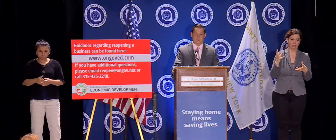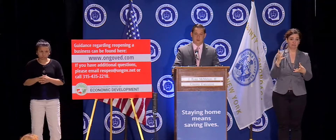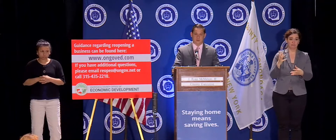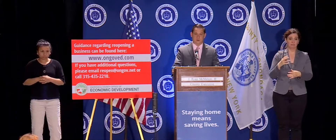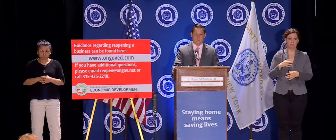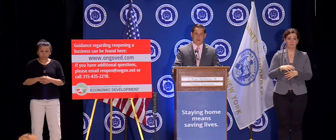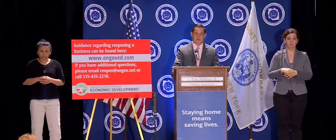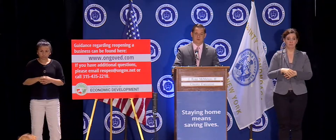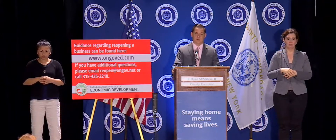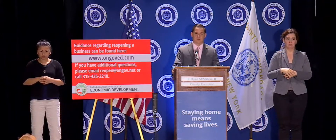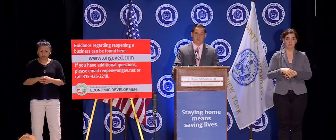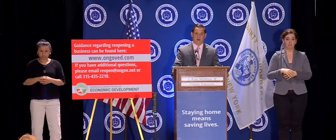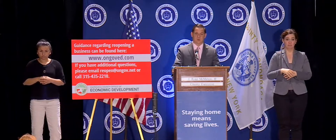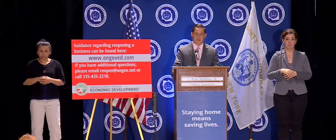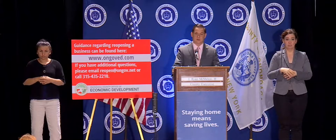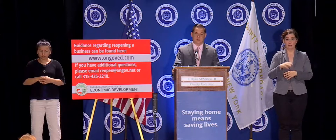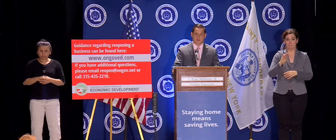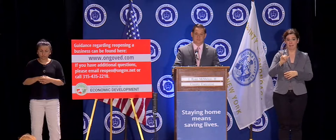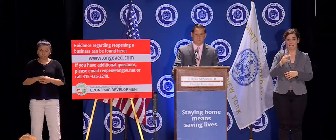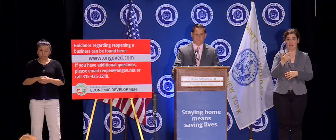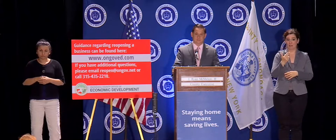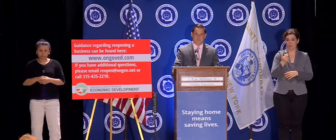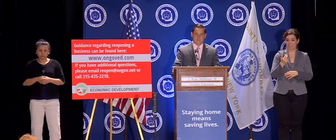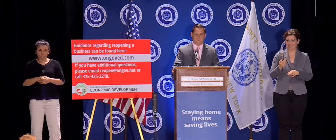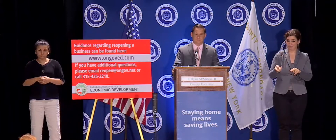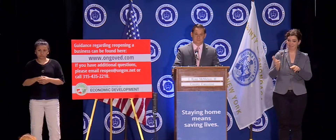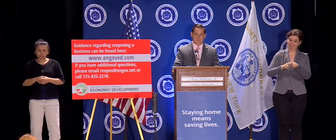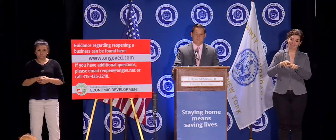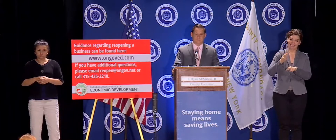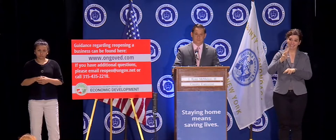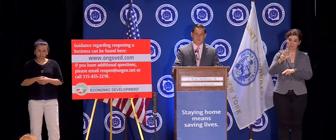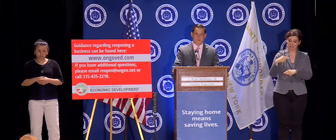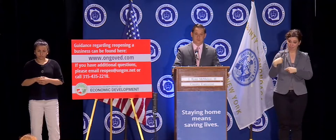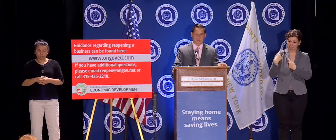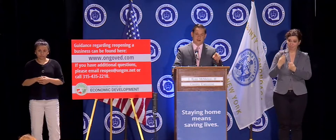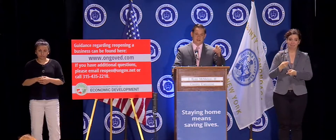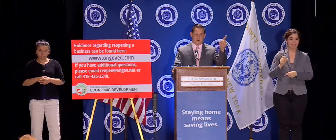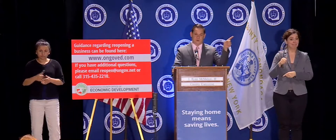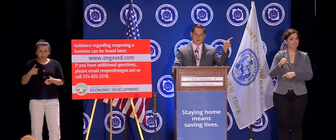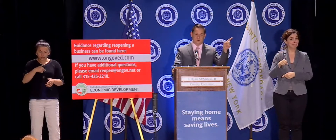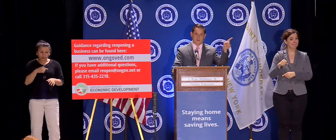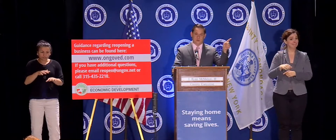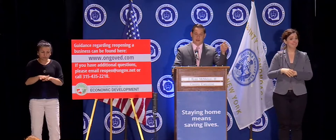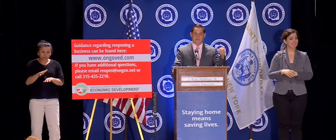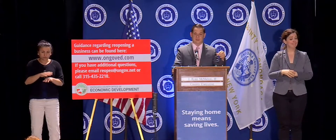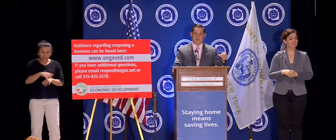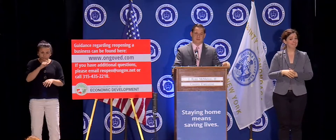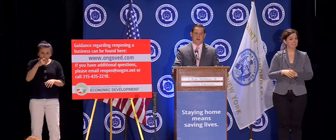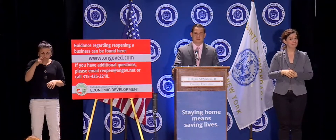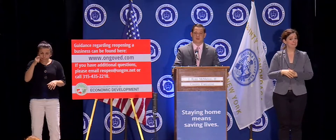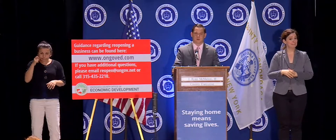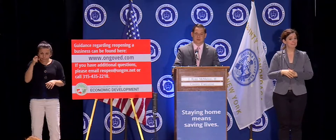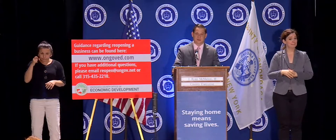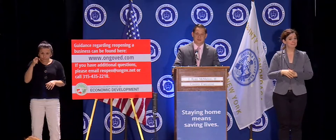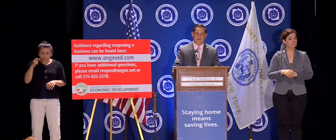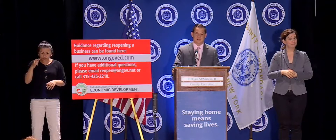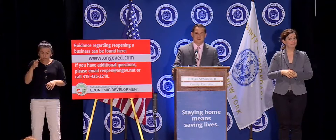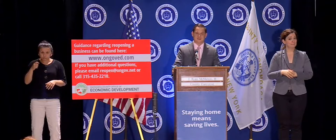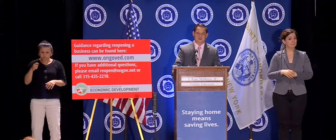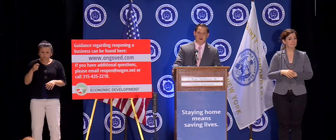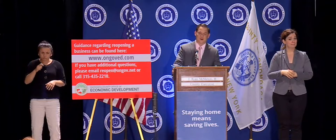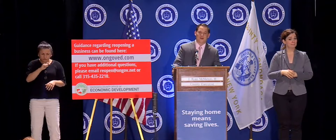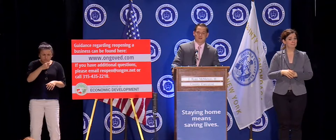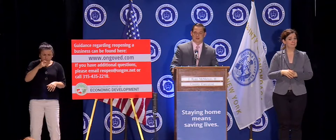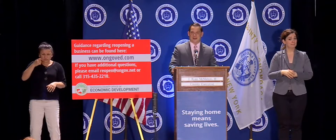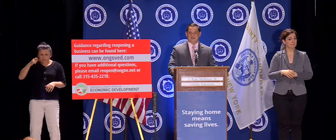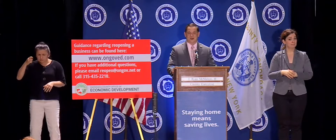could say the story is we have the lowest infection rate in a week today. So you're saying it's the worst in a week. I'm saying it's the best in a week. I'm just saying